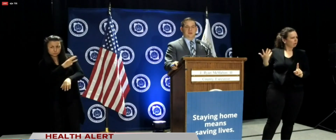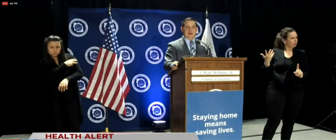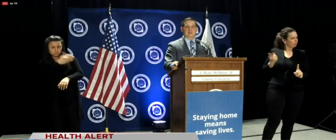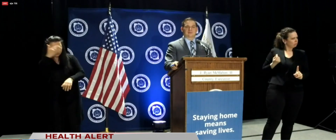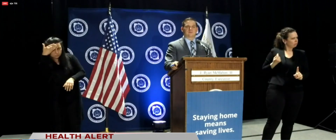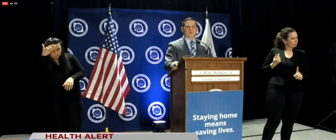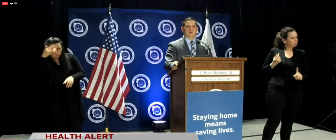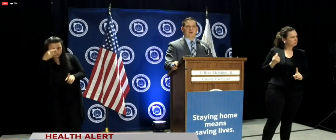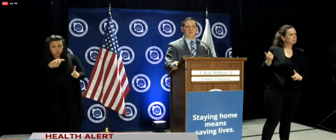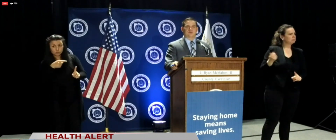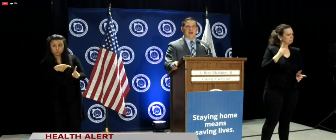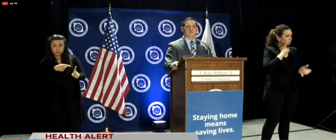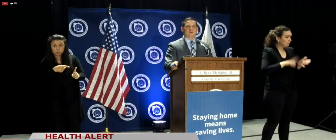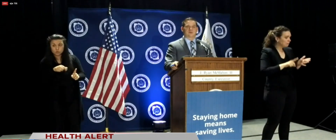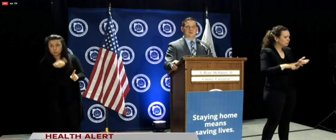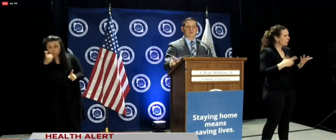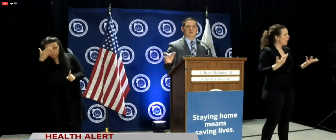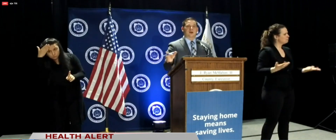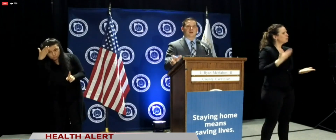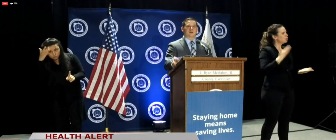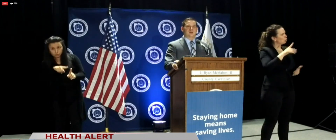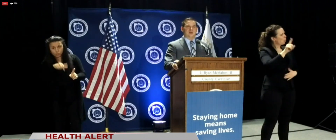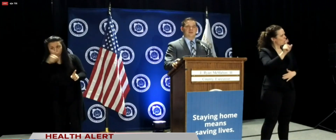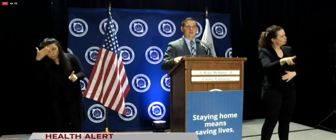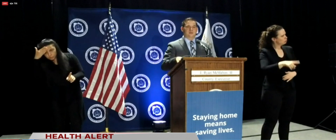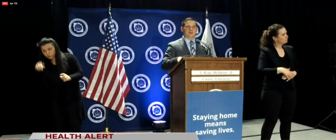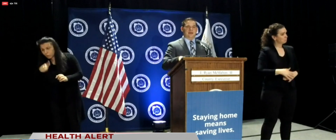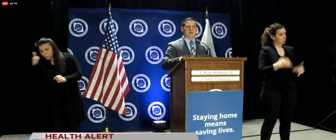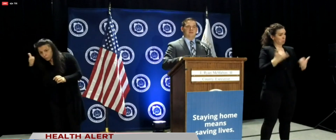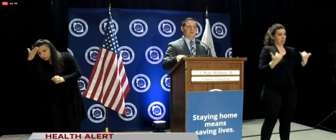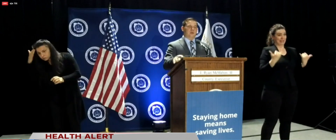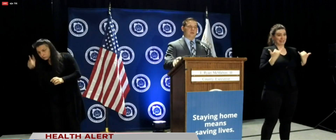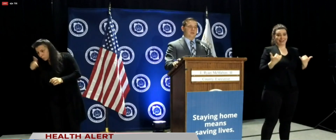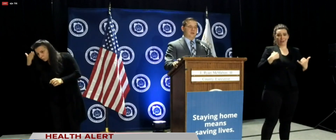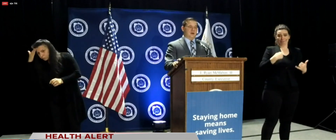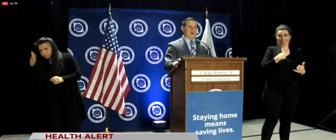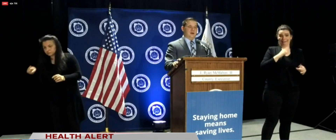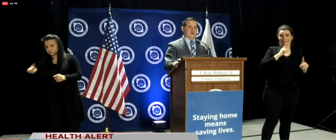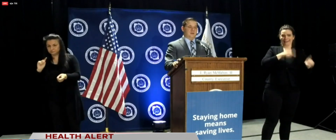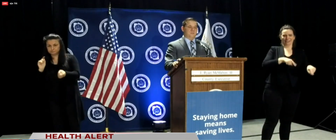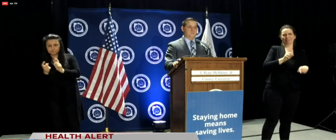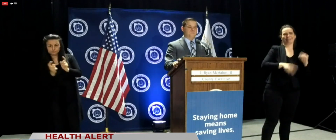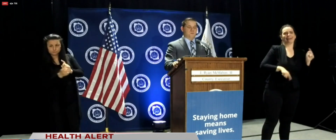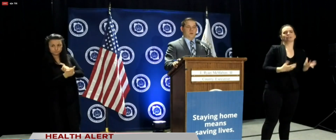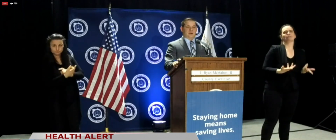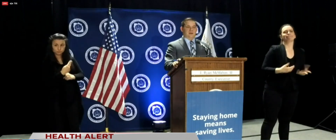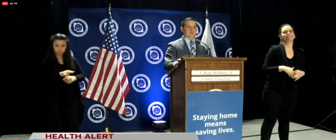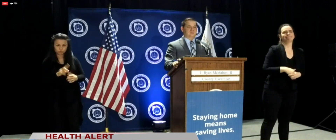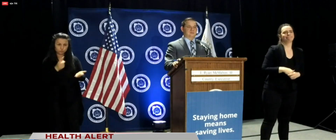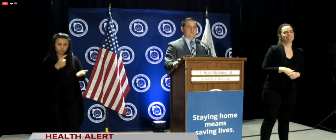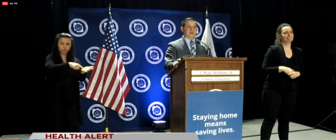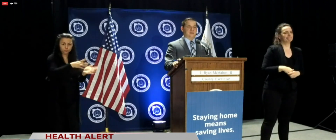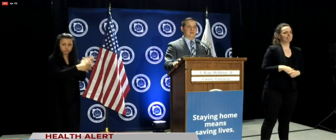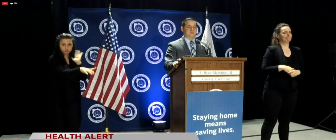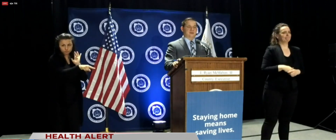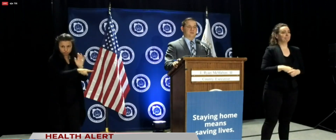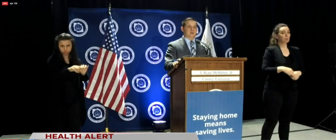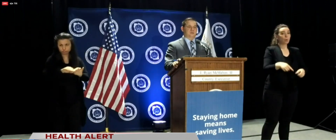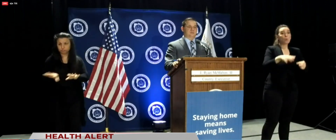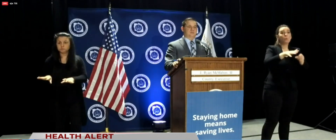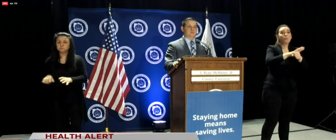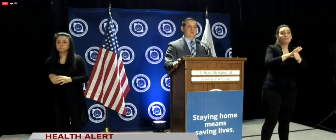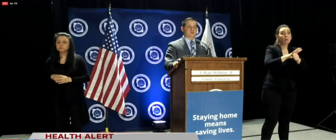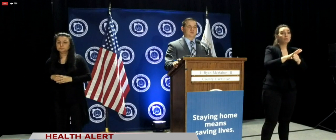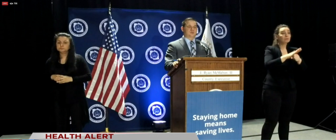question to ask 4 or 5 weeks after this is all done, as they can really dive into it. Look, I think back to